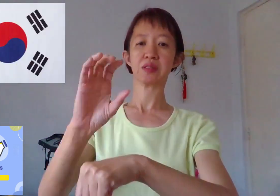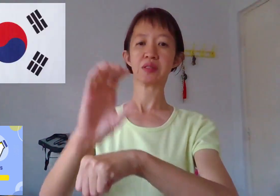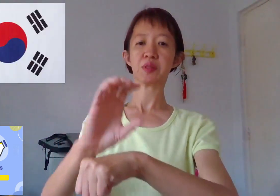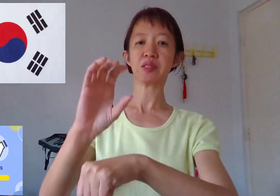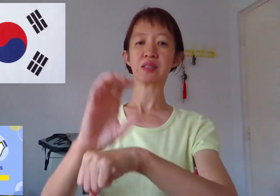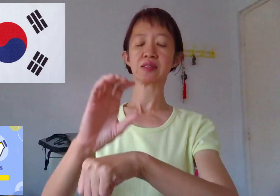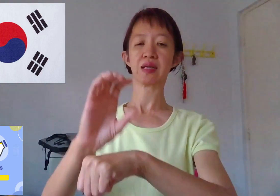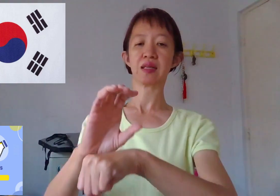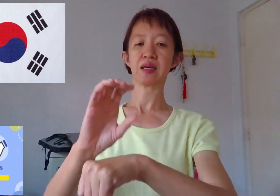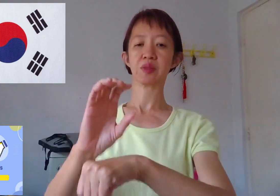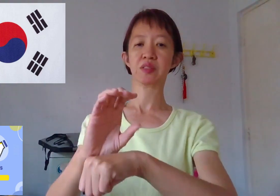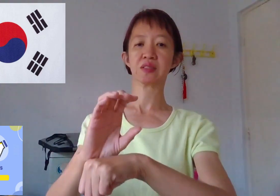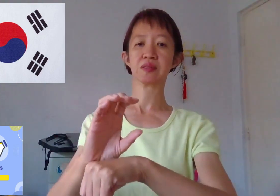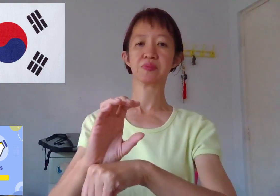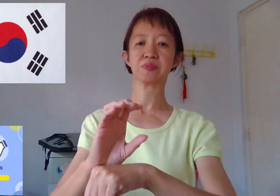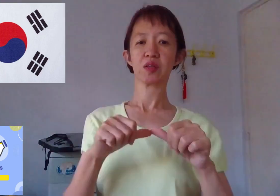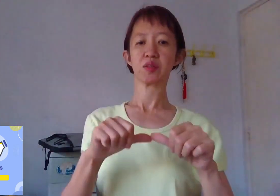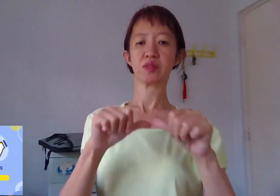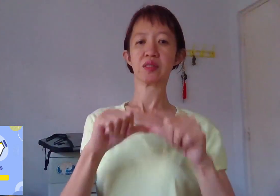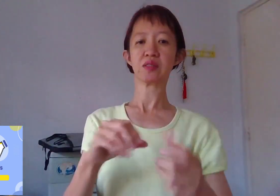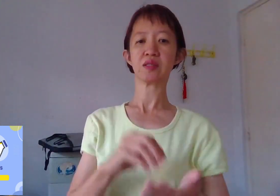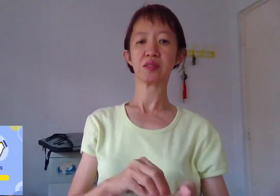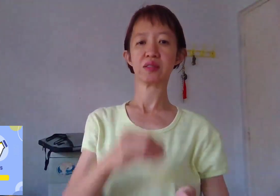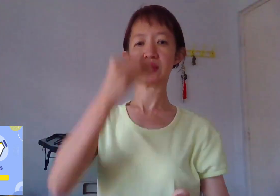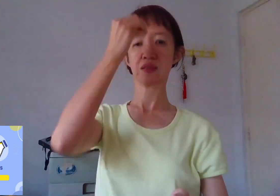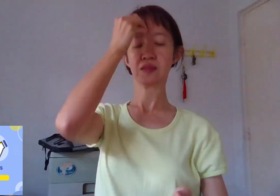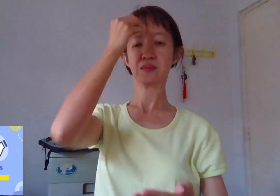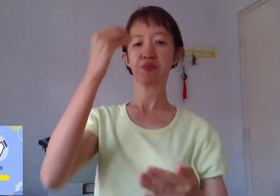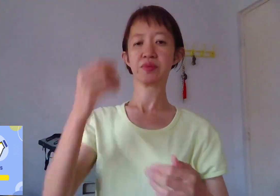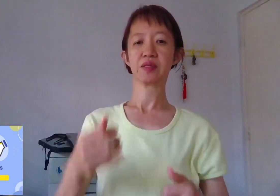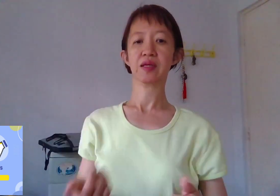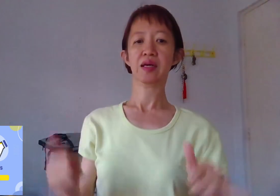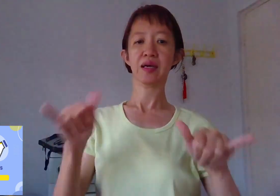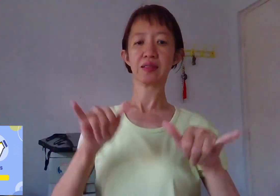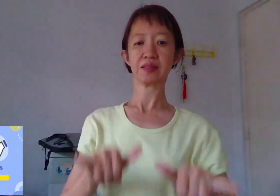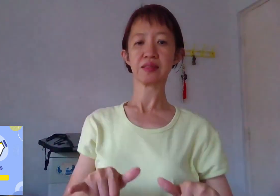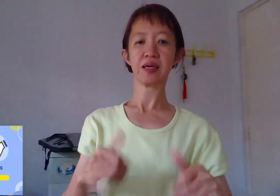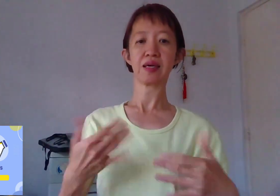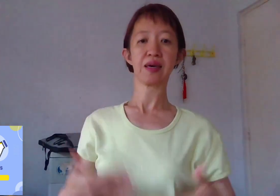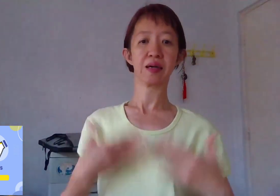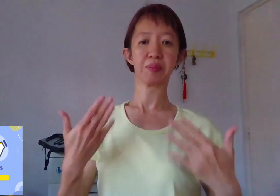Korean Sign Language. Continue learning and stay happy.